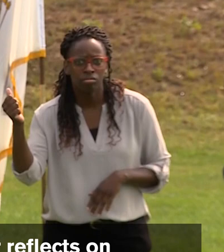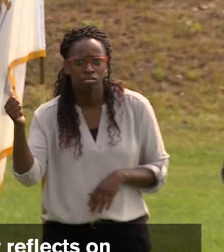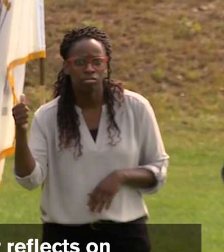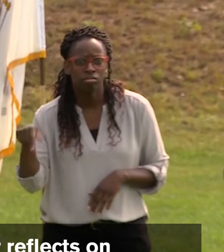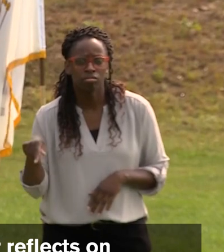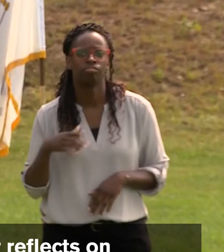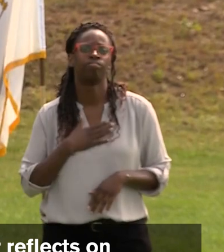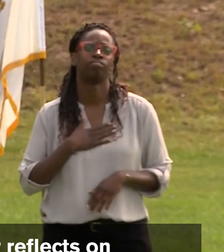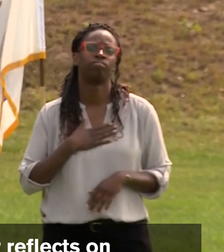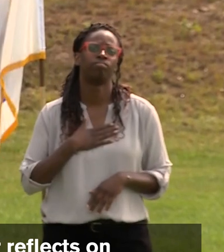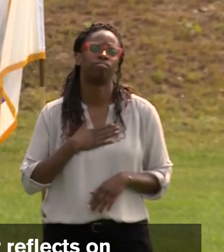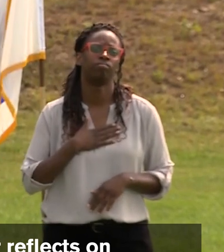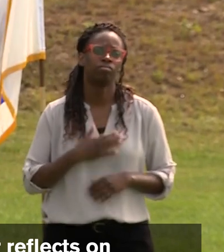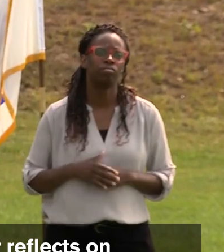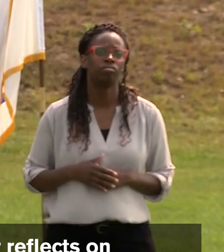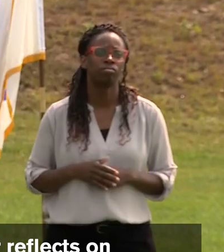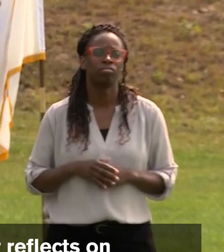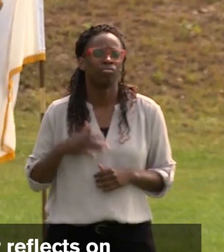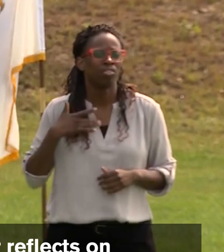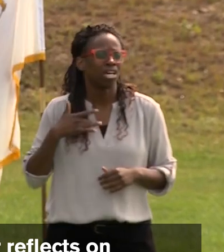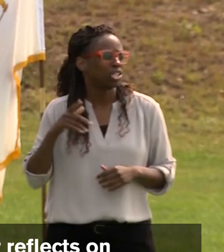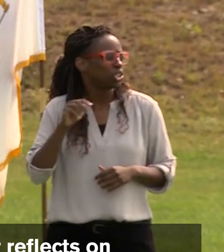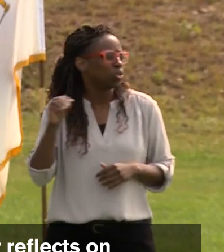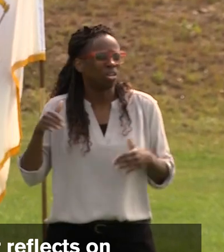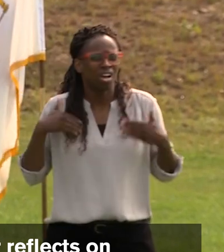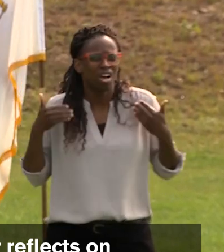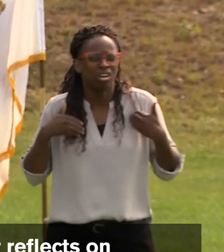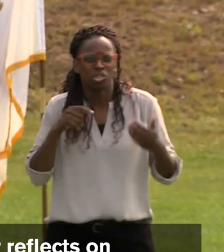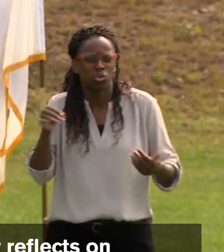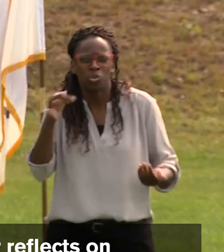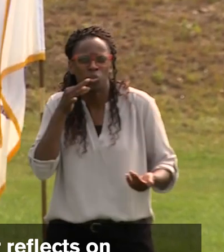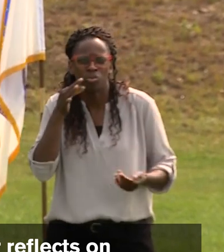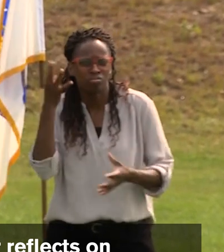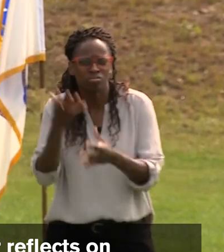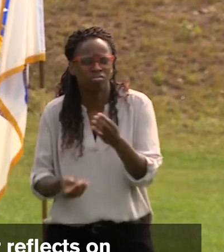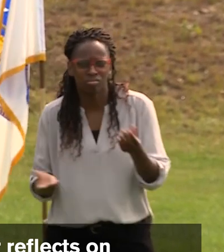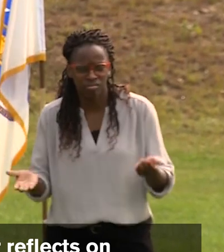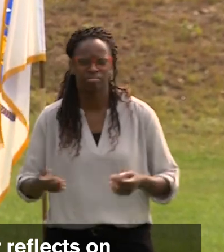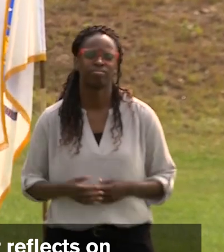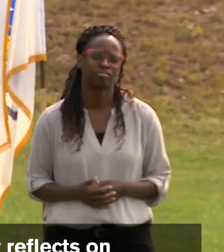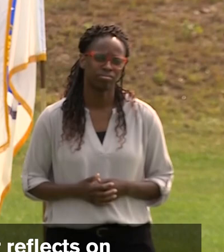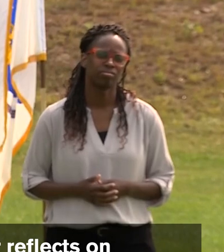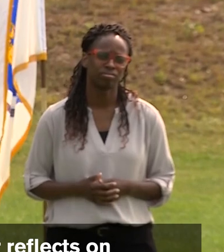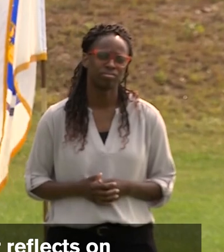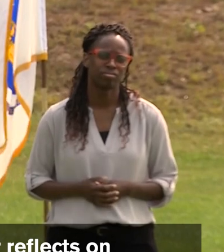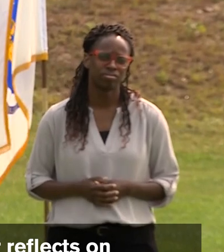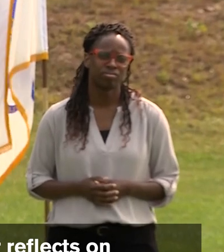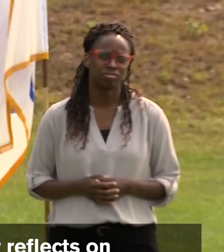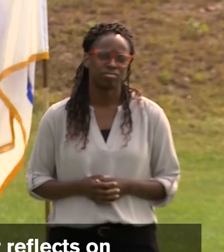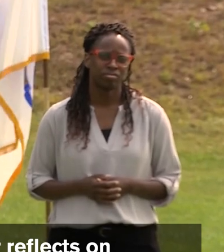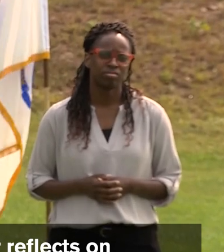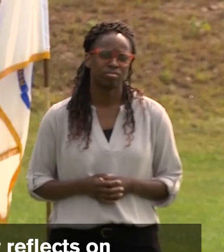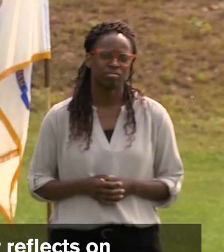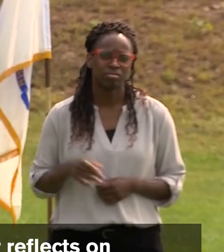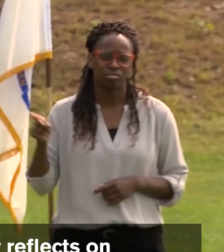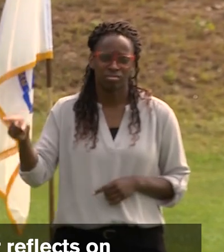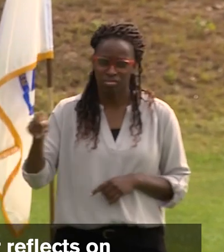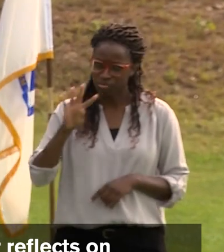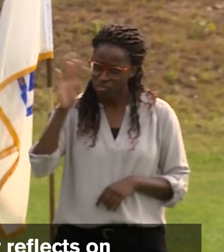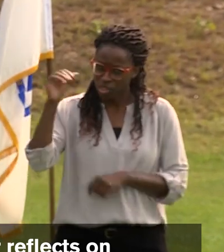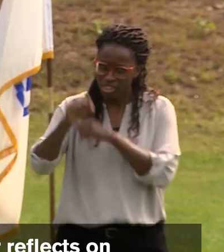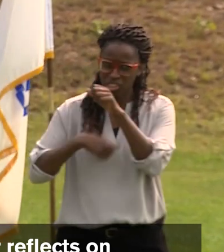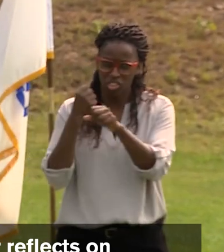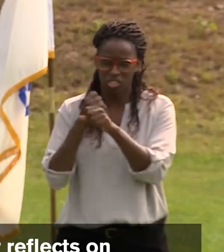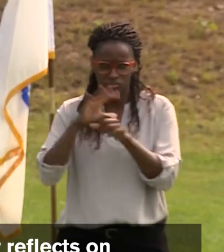clearly taken from us far too soon. He spent his entire 40-year legal career